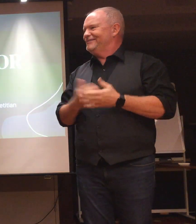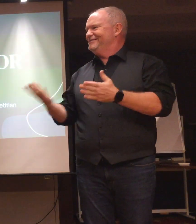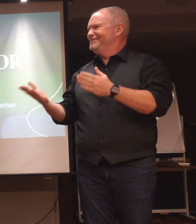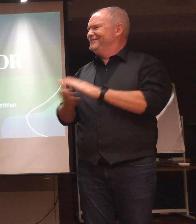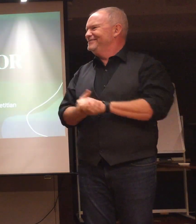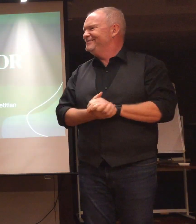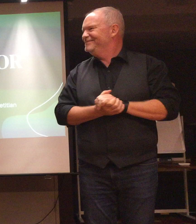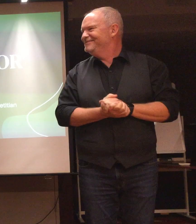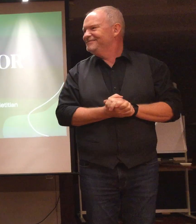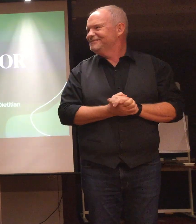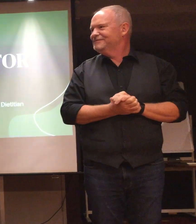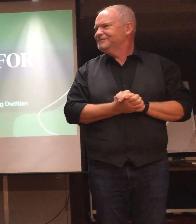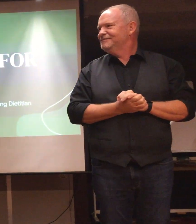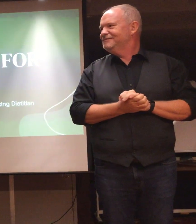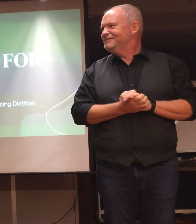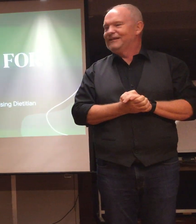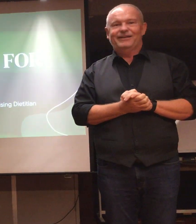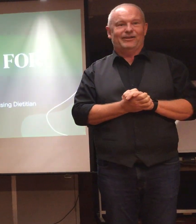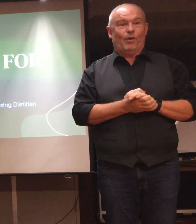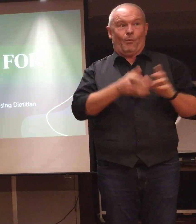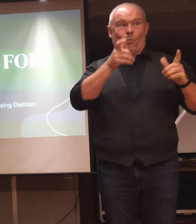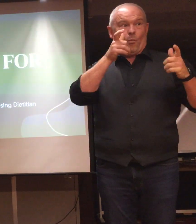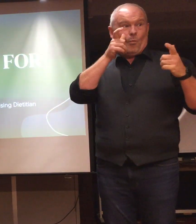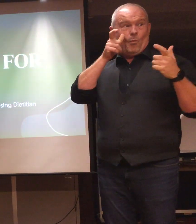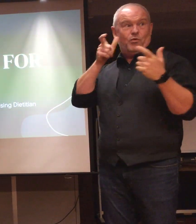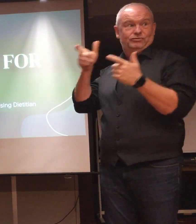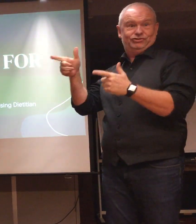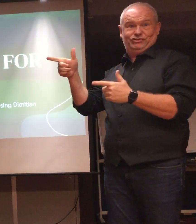Get it. Good morning. Yeah.